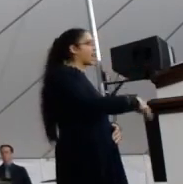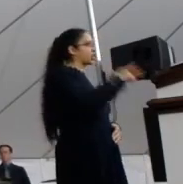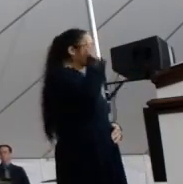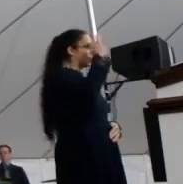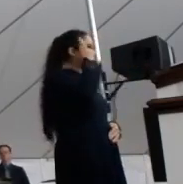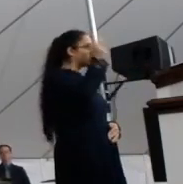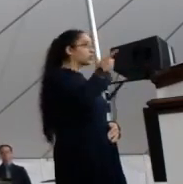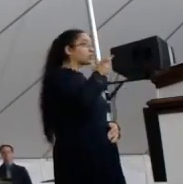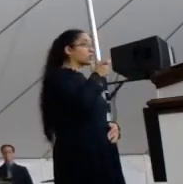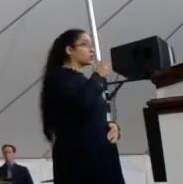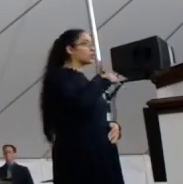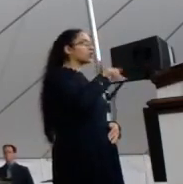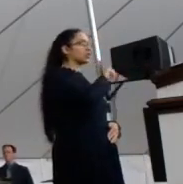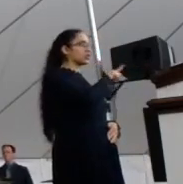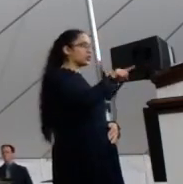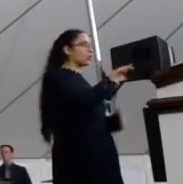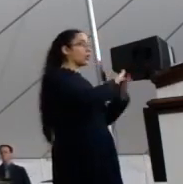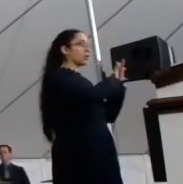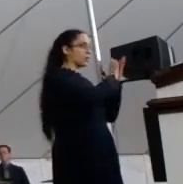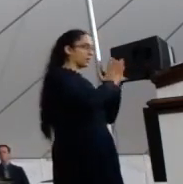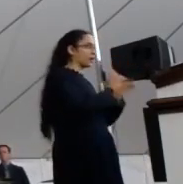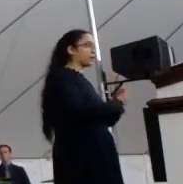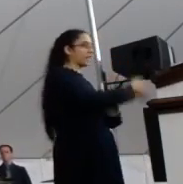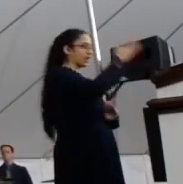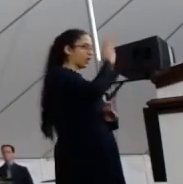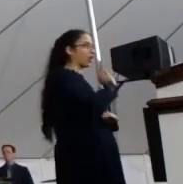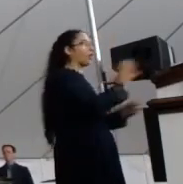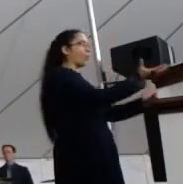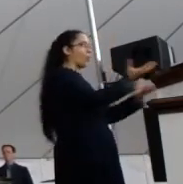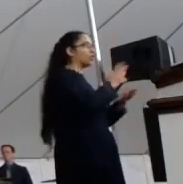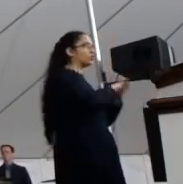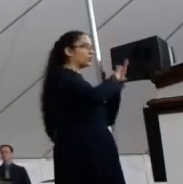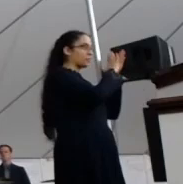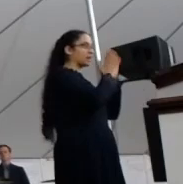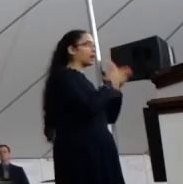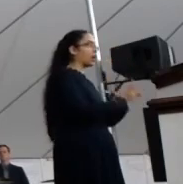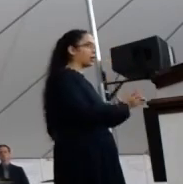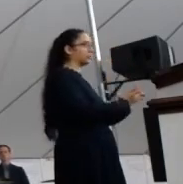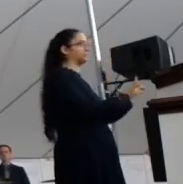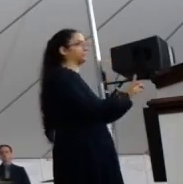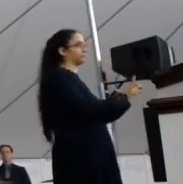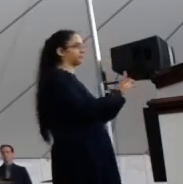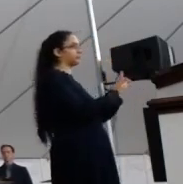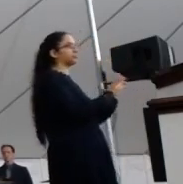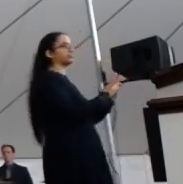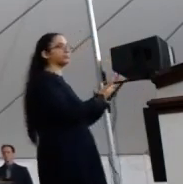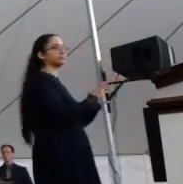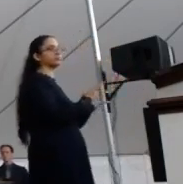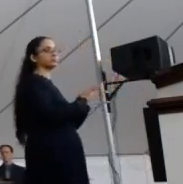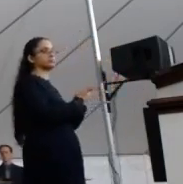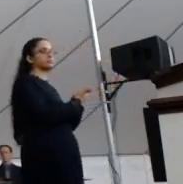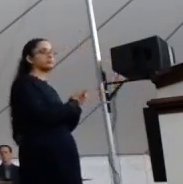see what manner of man God wants you to be, what manner of young lady God created you to be.